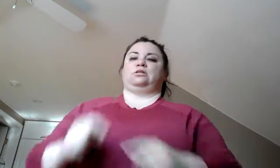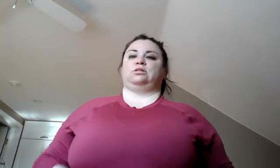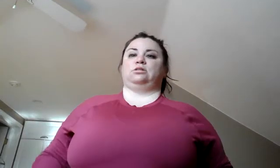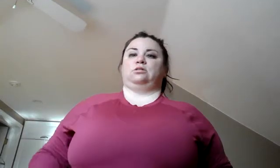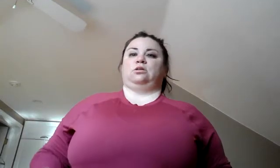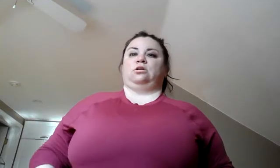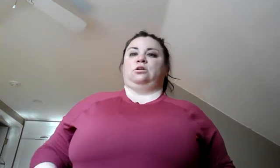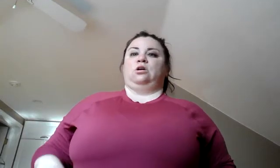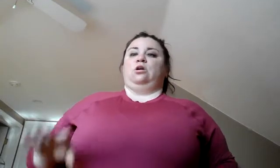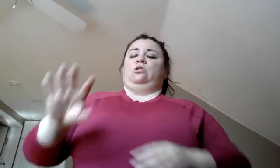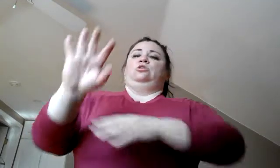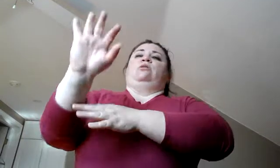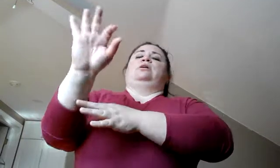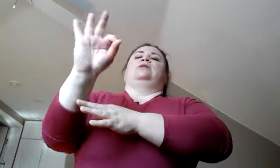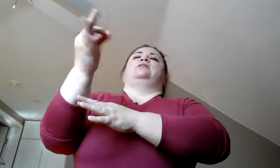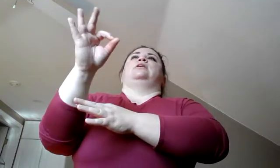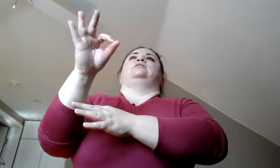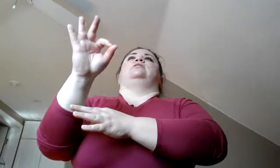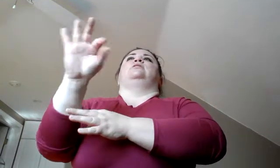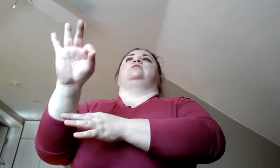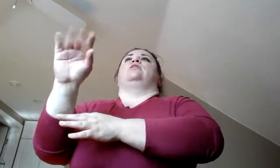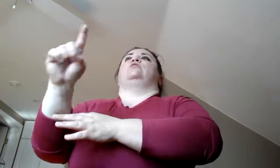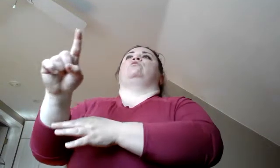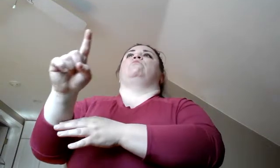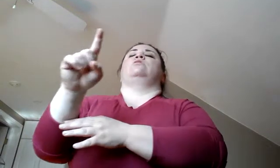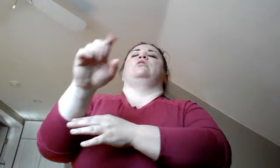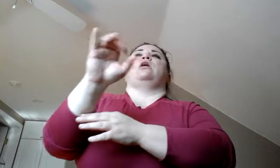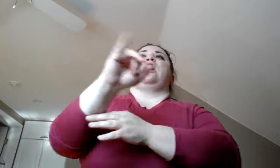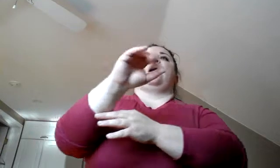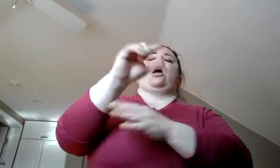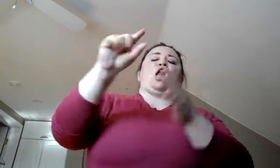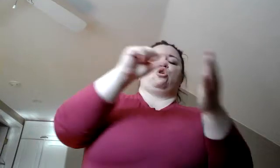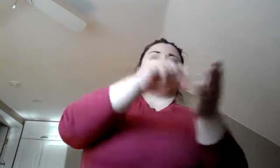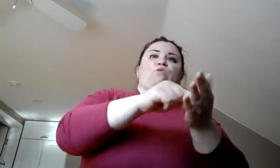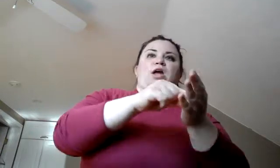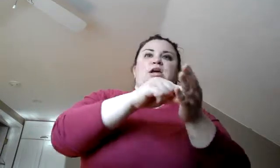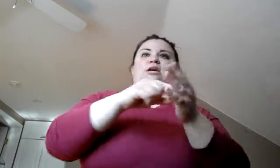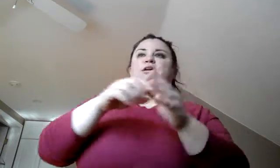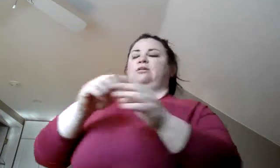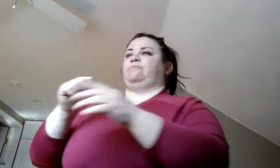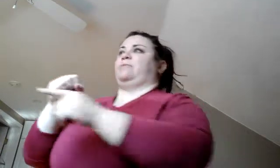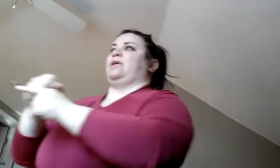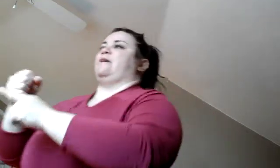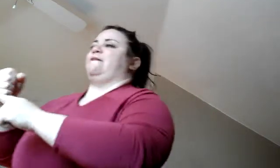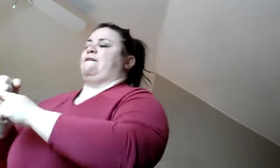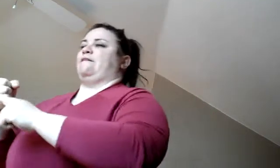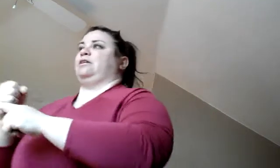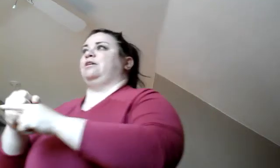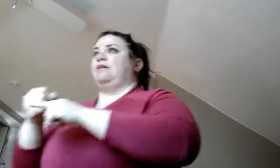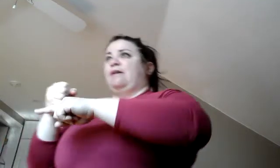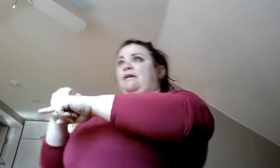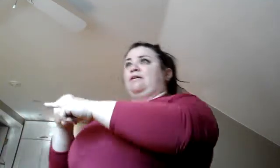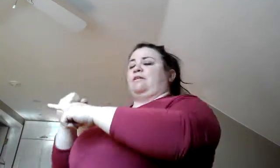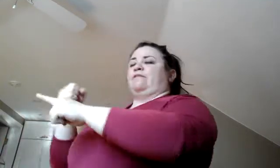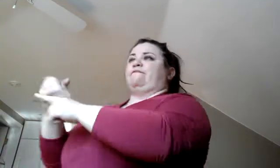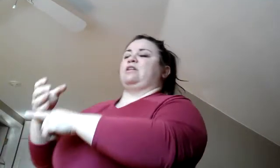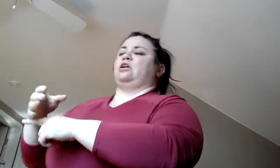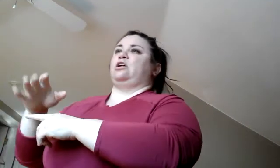So in 1991, when Iraq invaded Kuwait, and we did that in the 1990s in the last lecture, and the United Nations was in and on, on